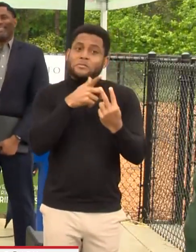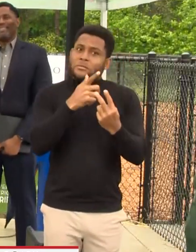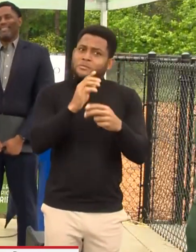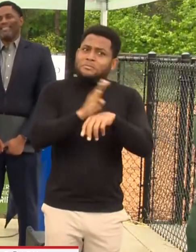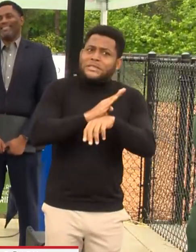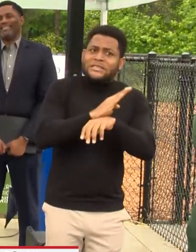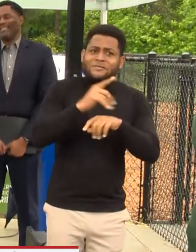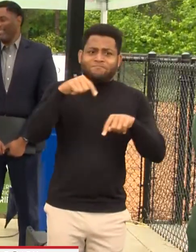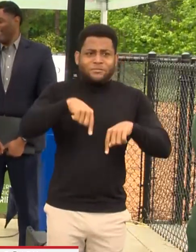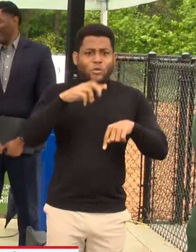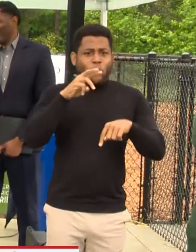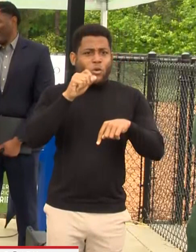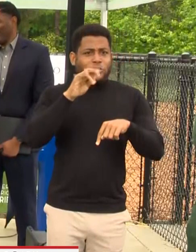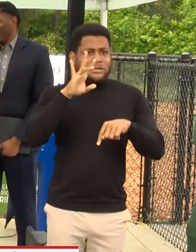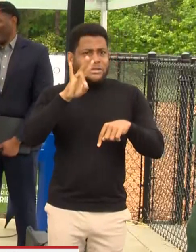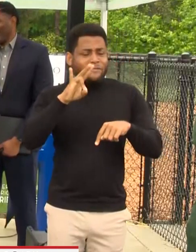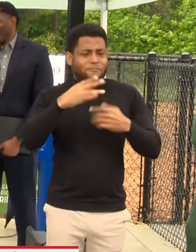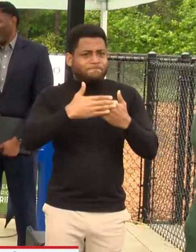The budget has